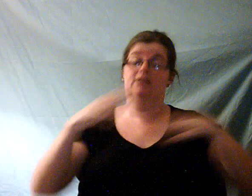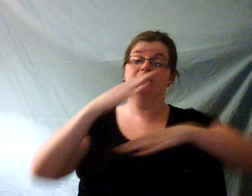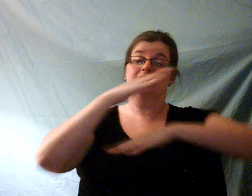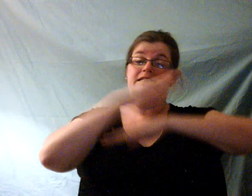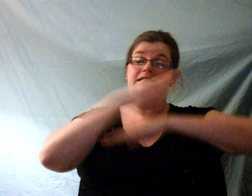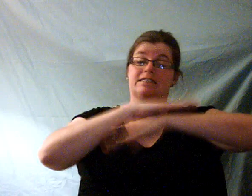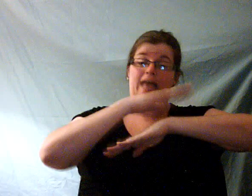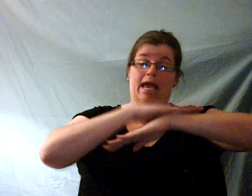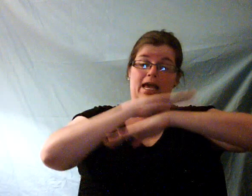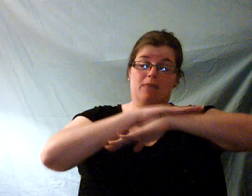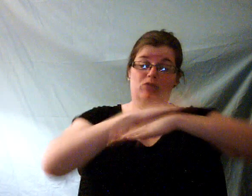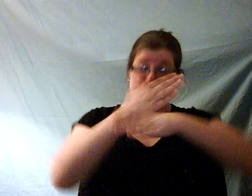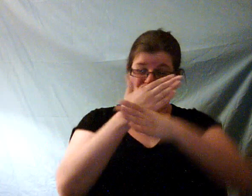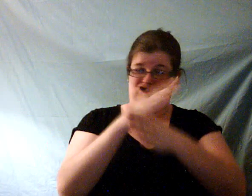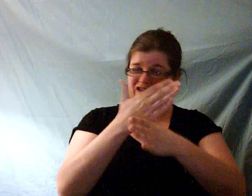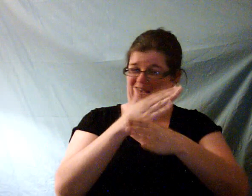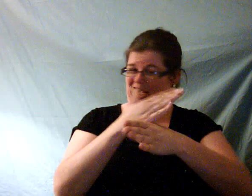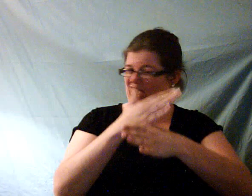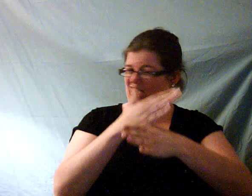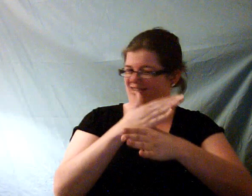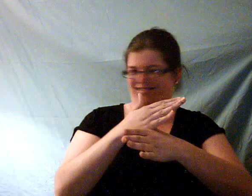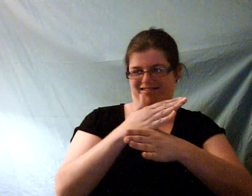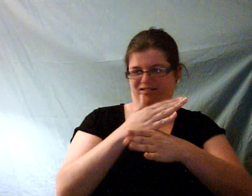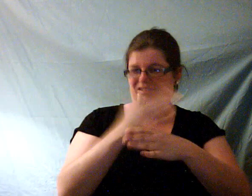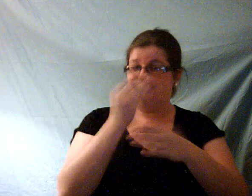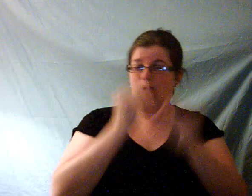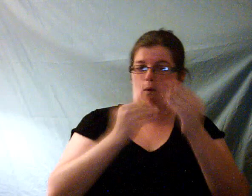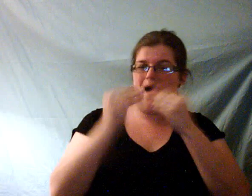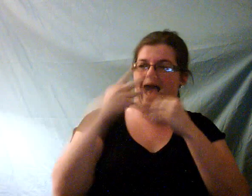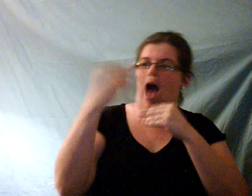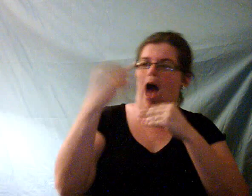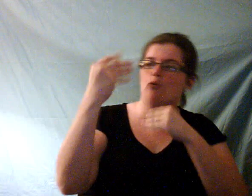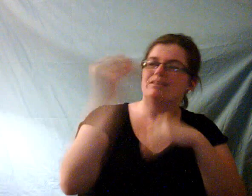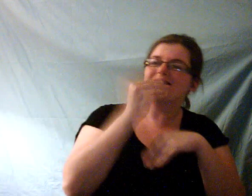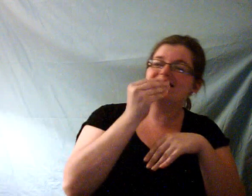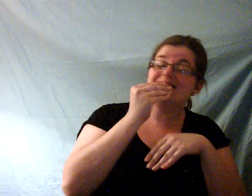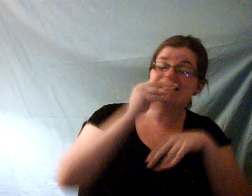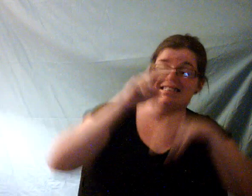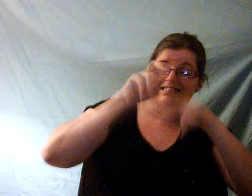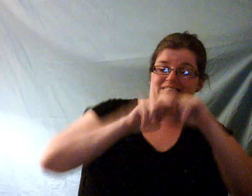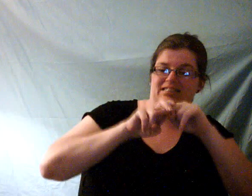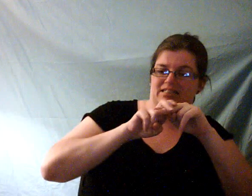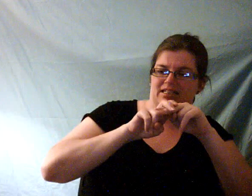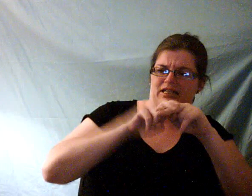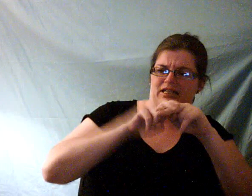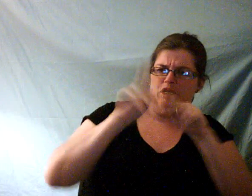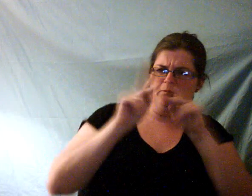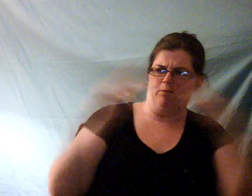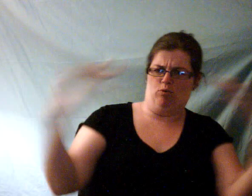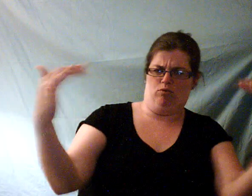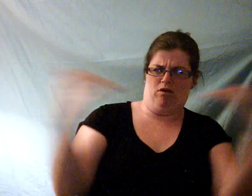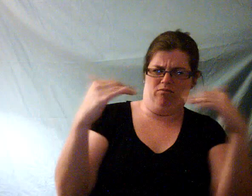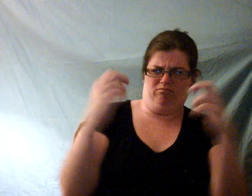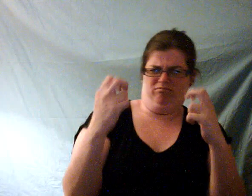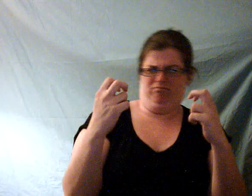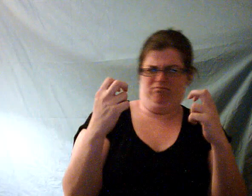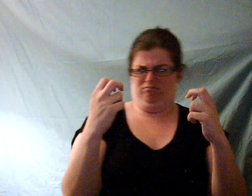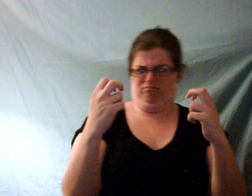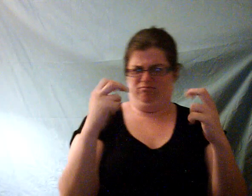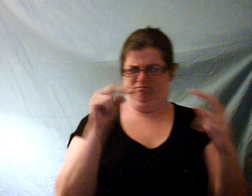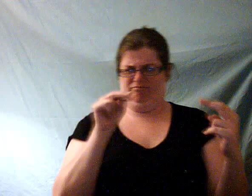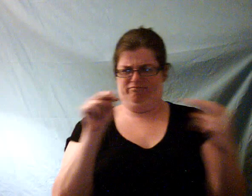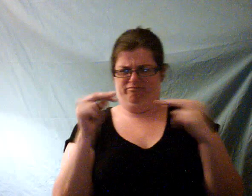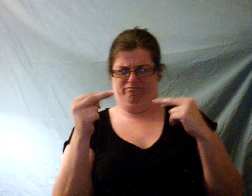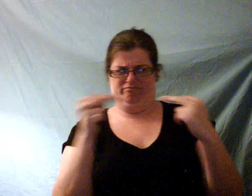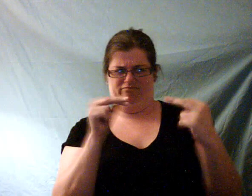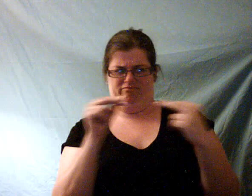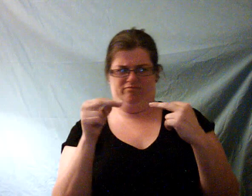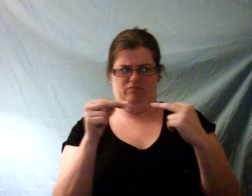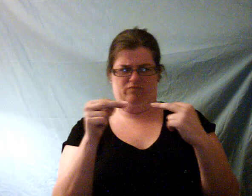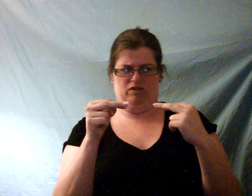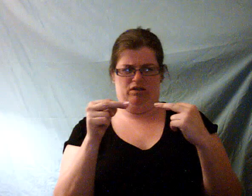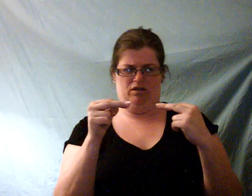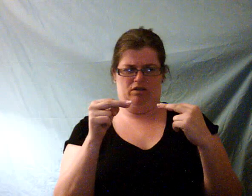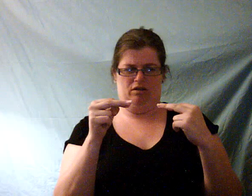someone comes and sits with us, we think that's very unusual. We tend to work alone on projects. We have private